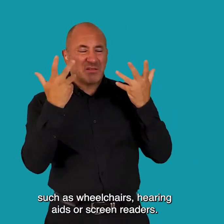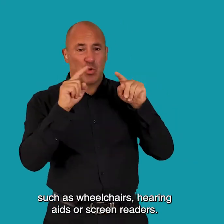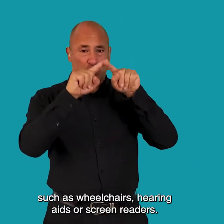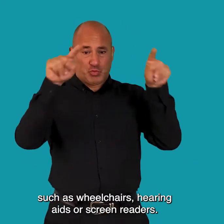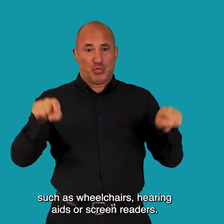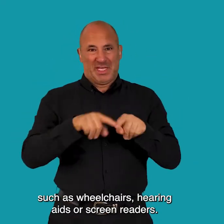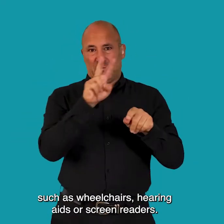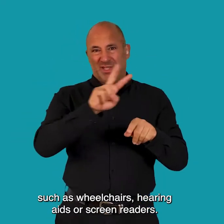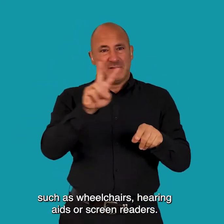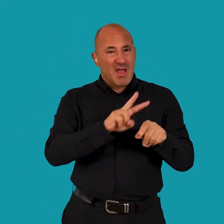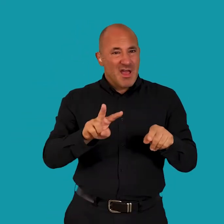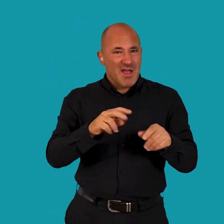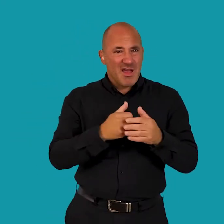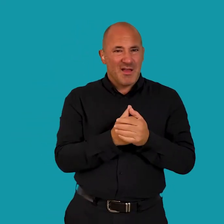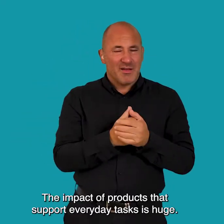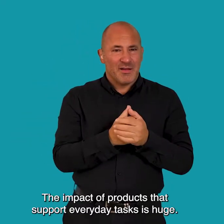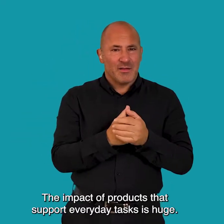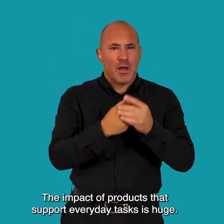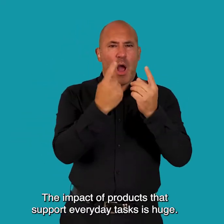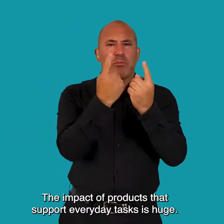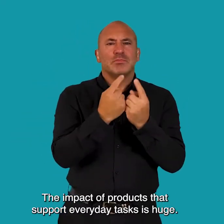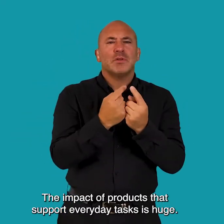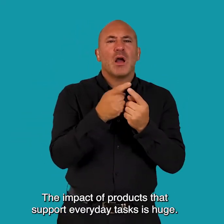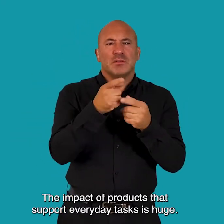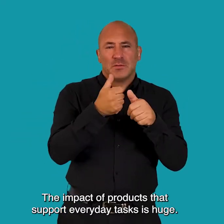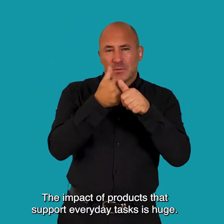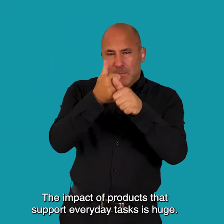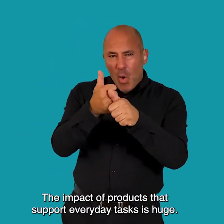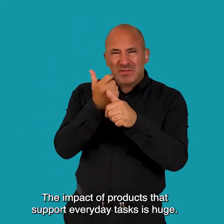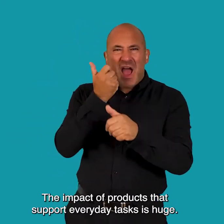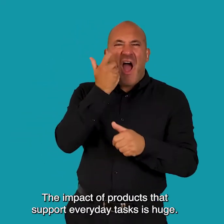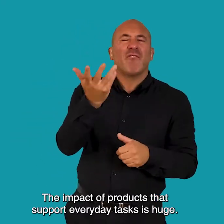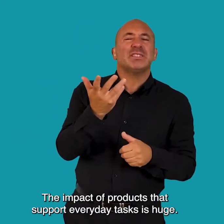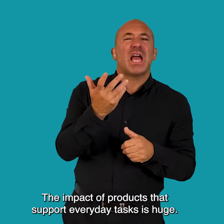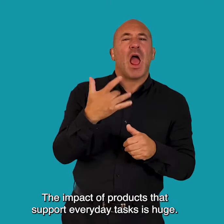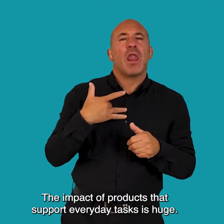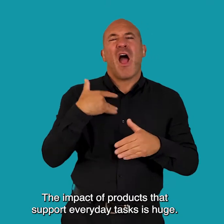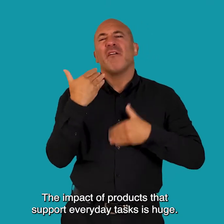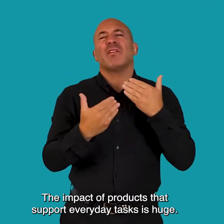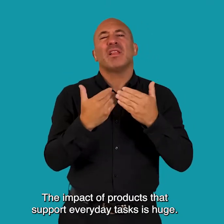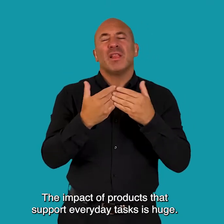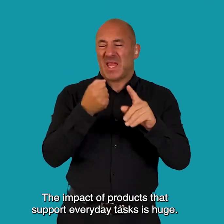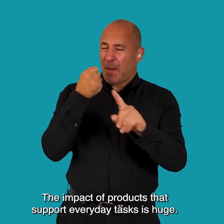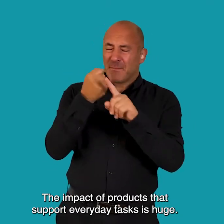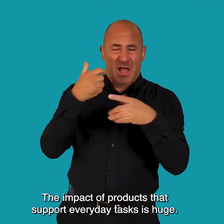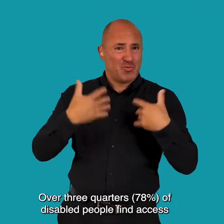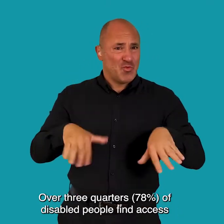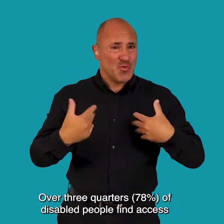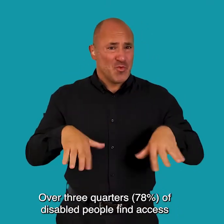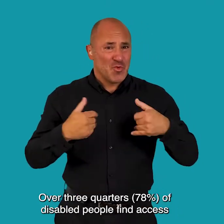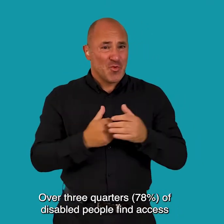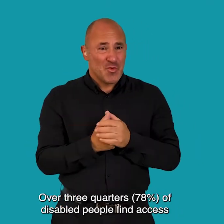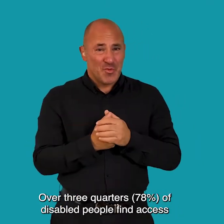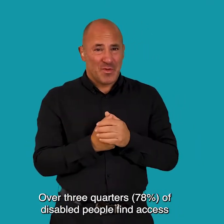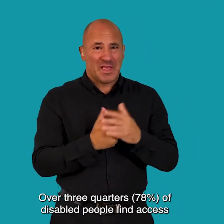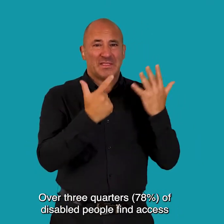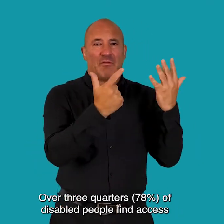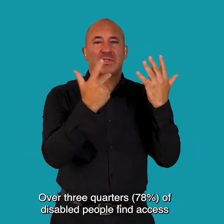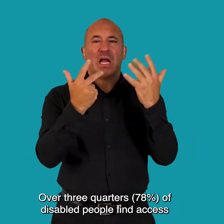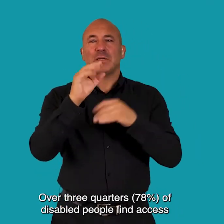screen readers. The impact of products that support everyday tasks is huge. Over 3/4,